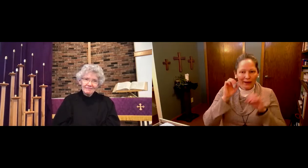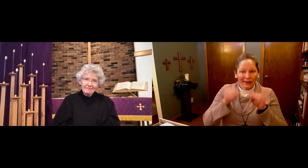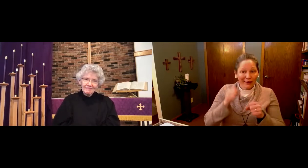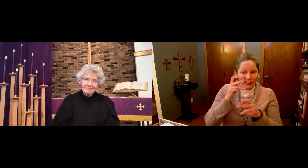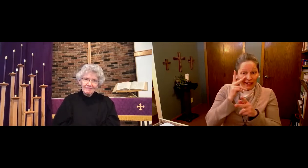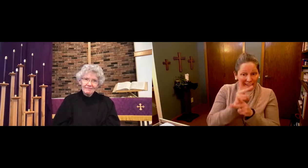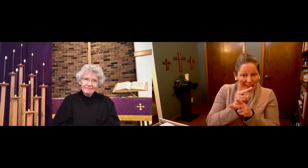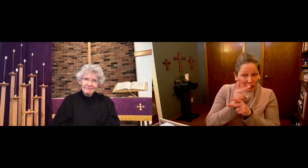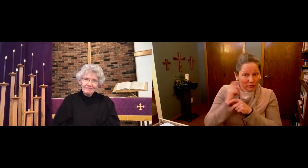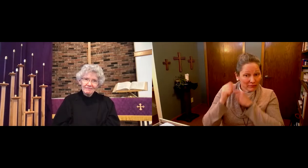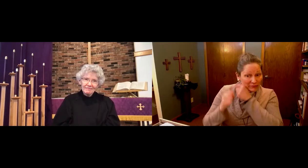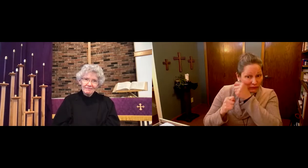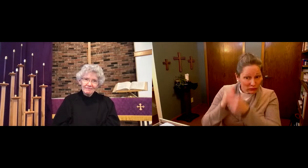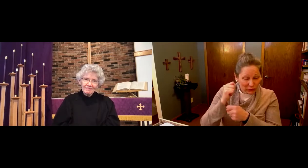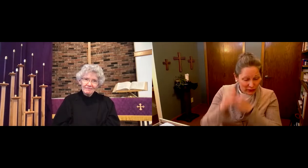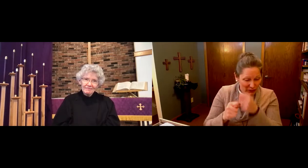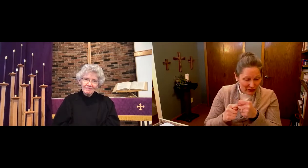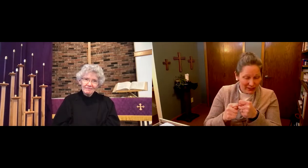Thanks for that encouragement, Dorothy.